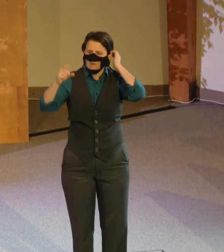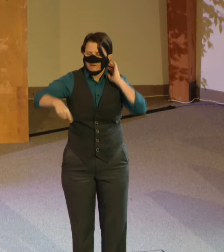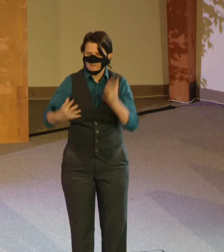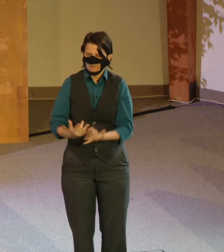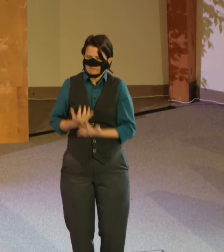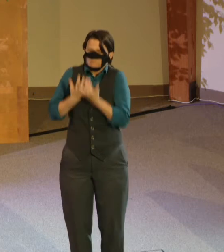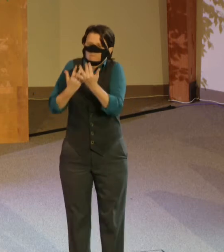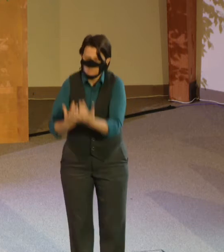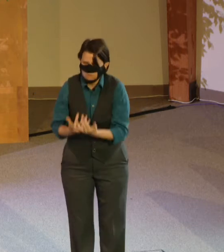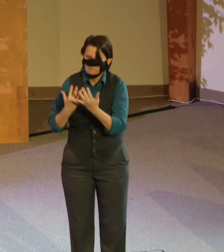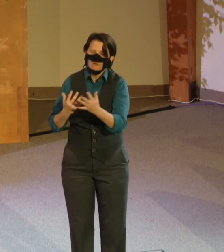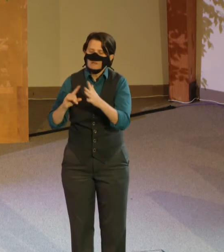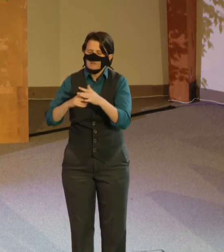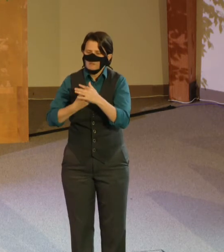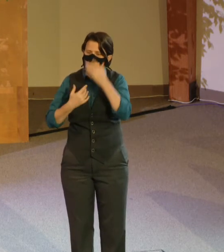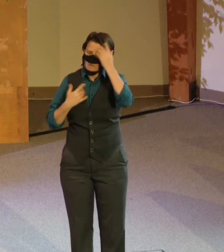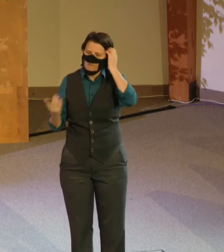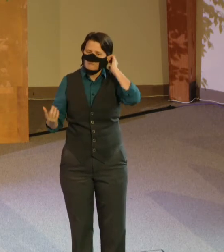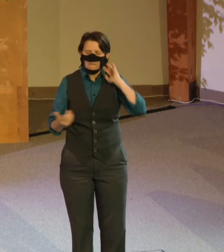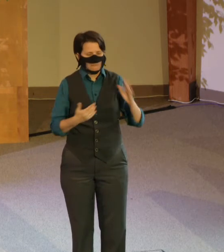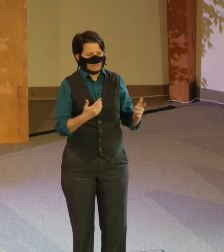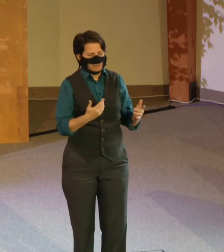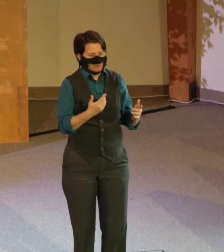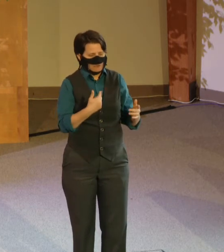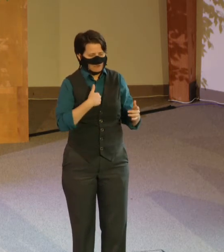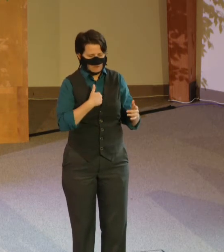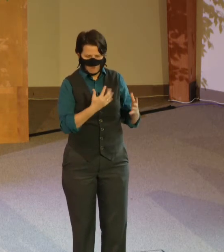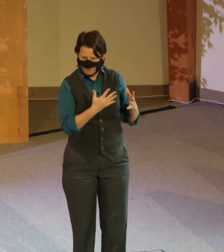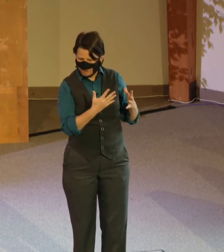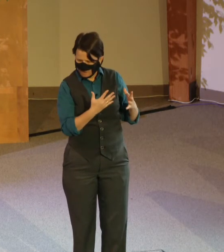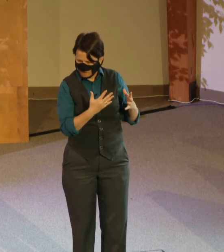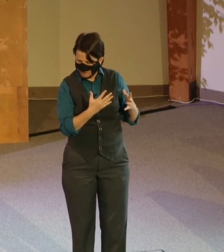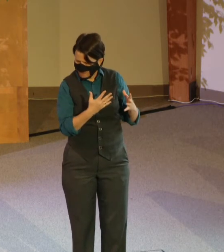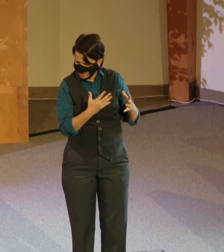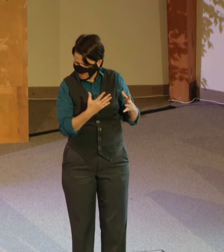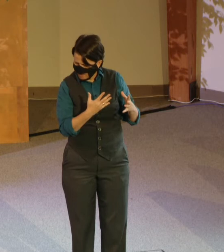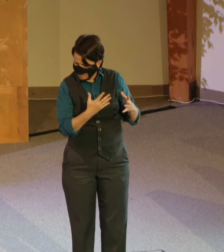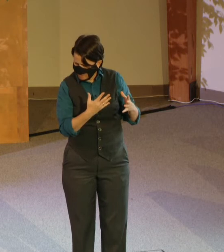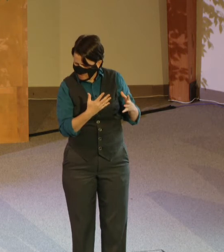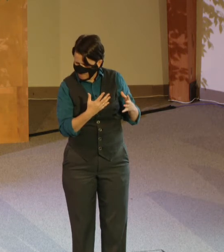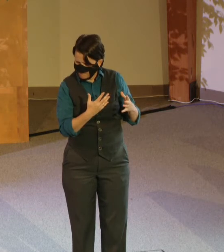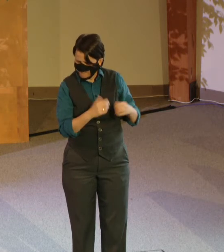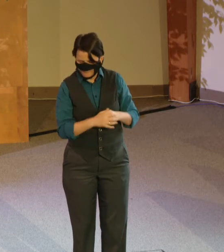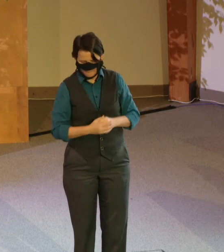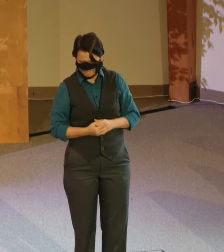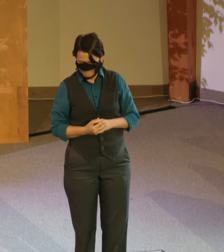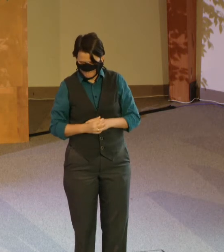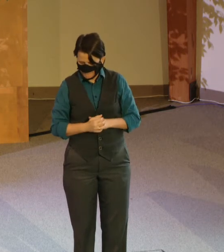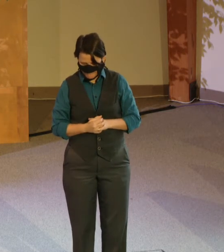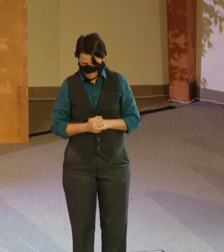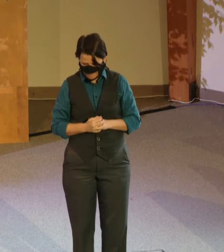Would it be alright to ask you how have I grown wonderfully and what is the next learning lesson? It's a